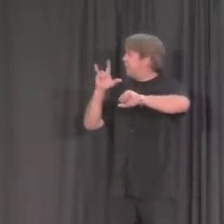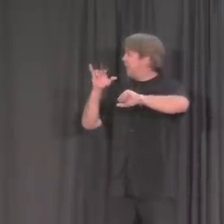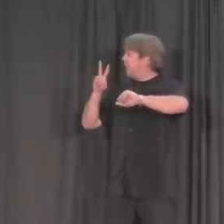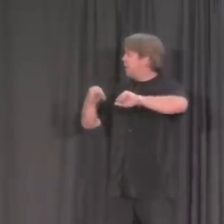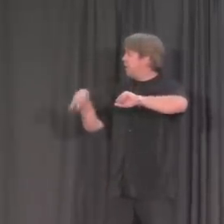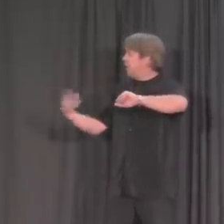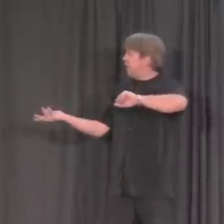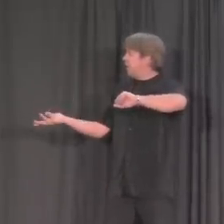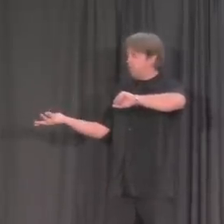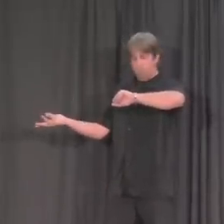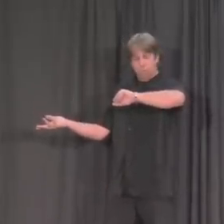It's July 22nd.